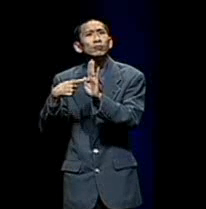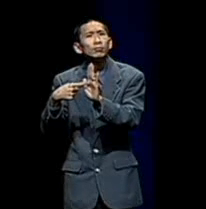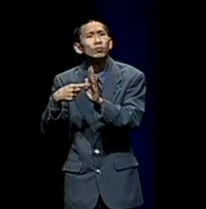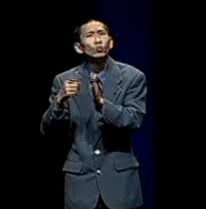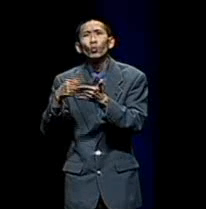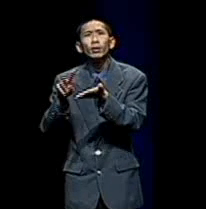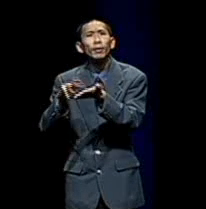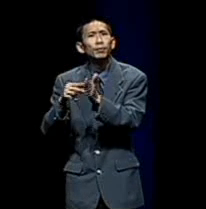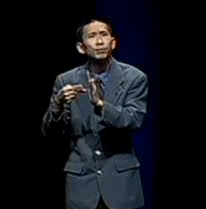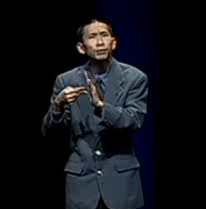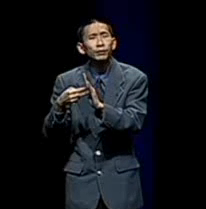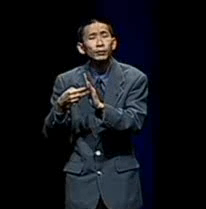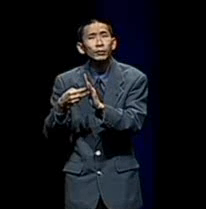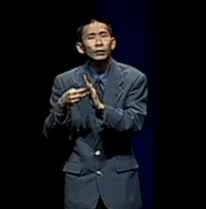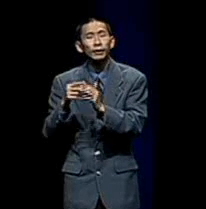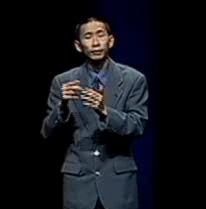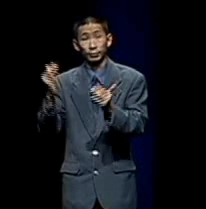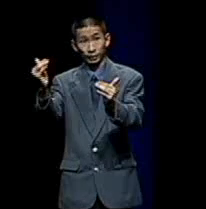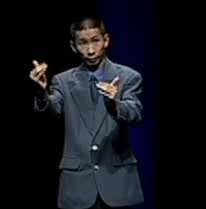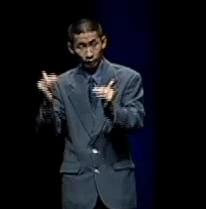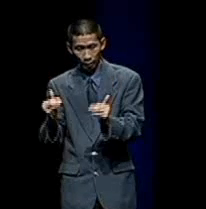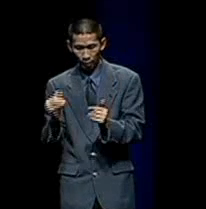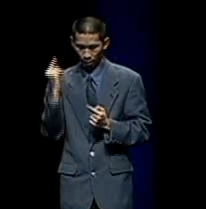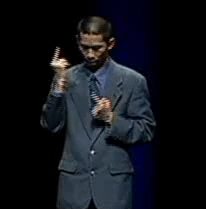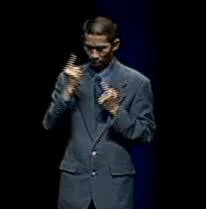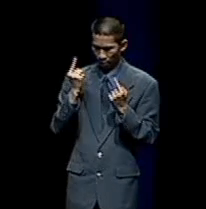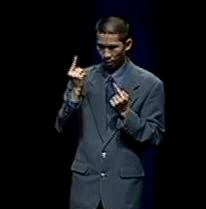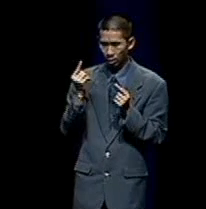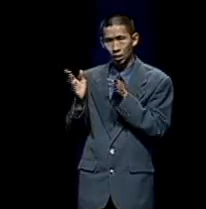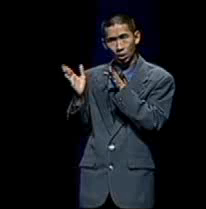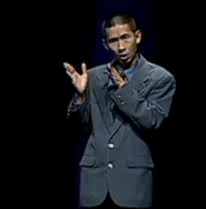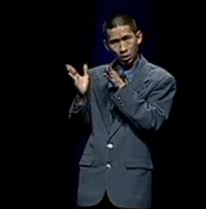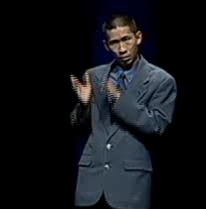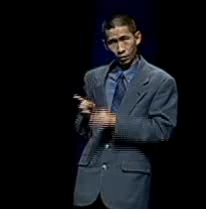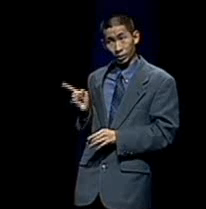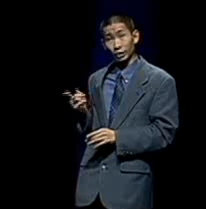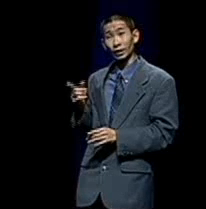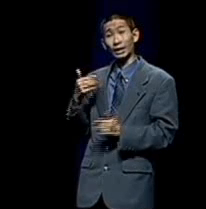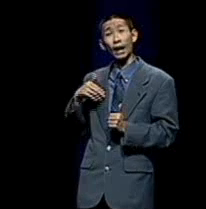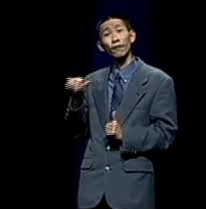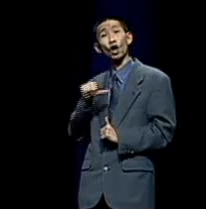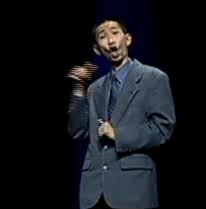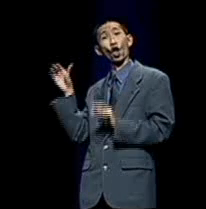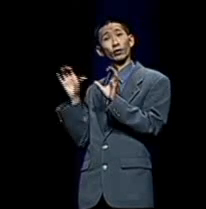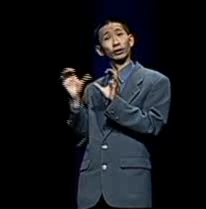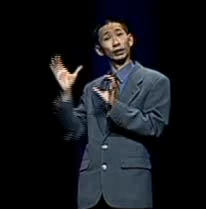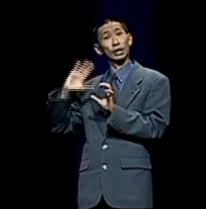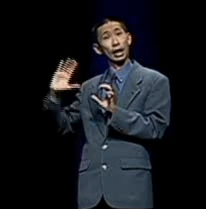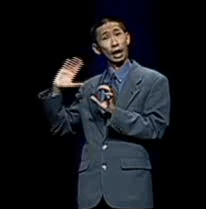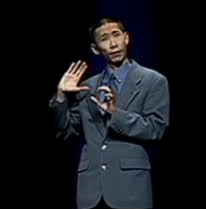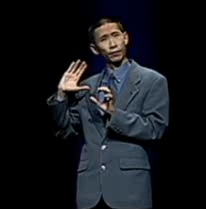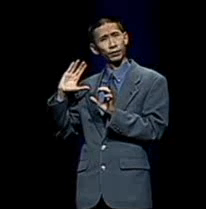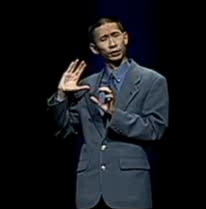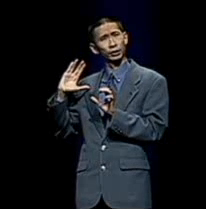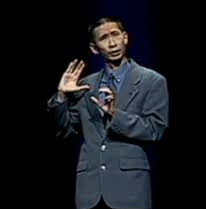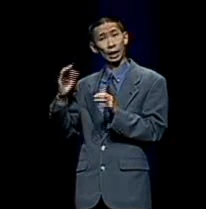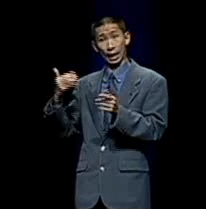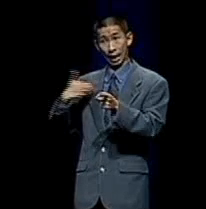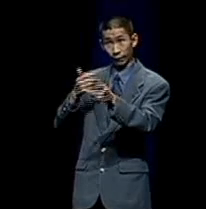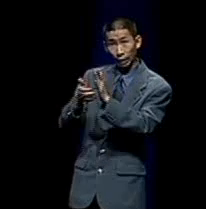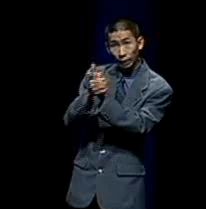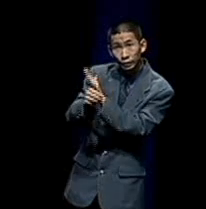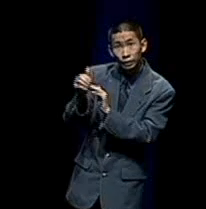the question, what evidence is there that someone who had this other credential does or does not have that skill